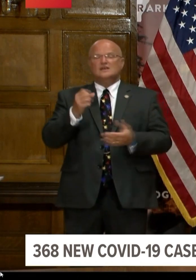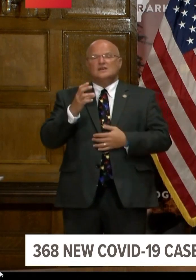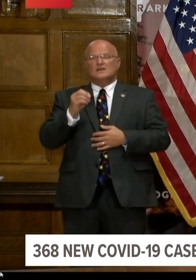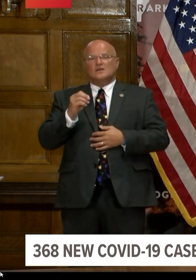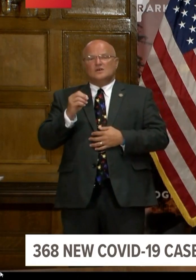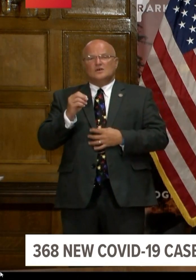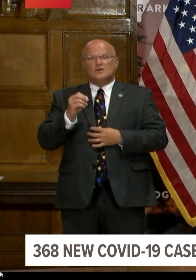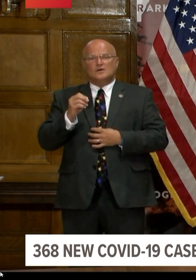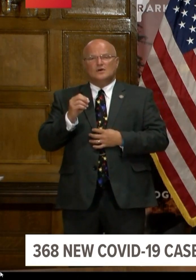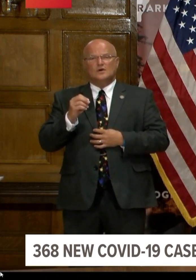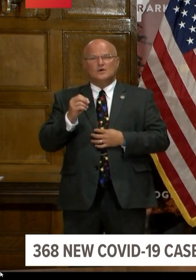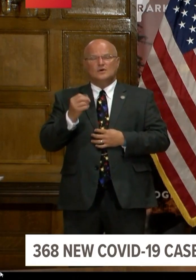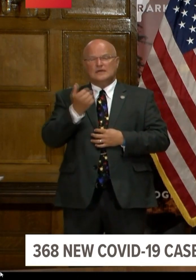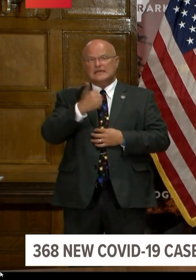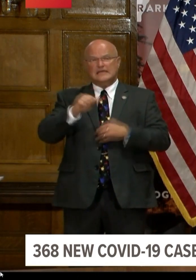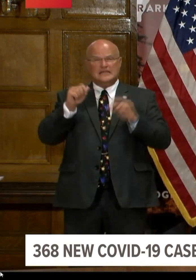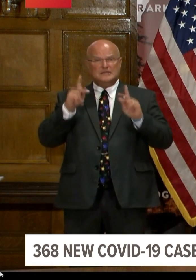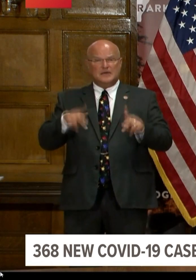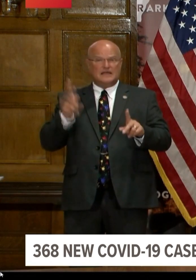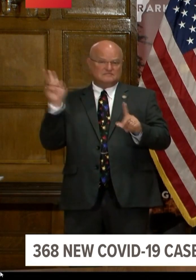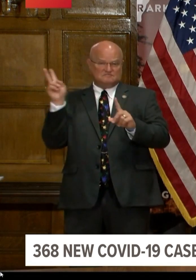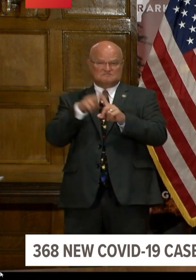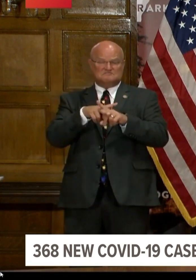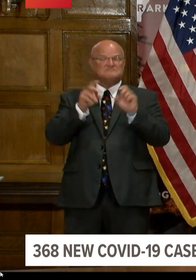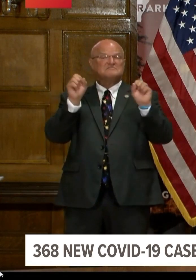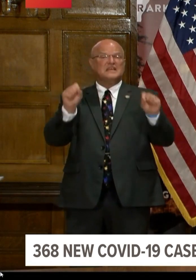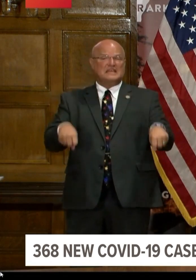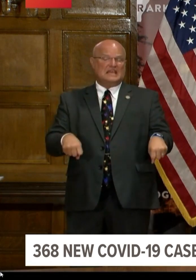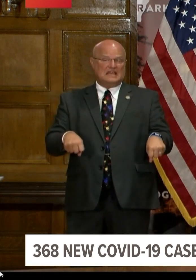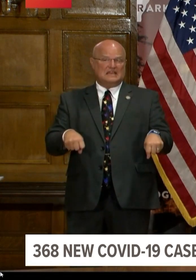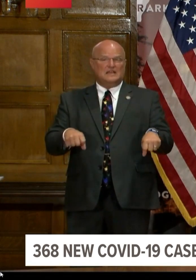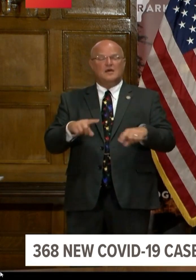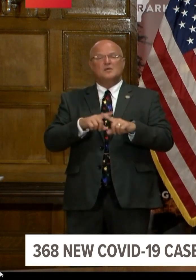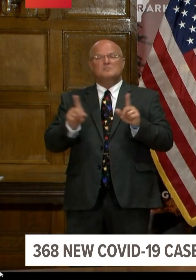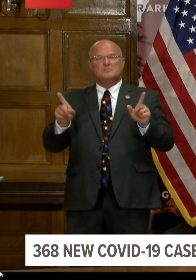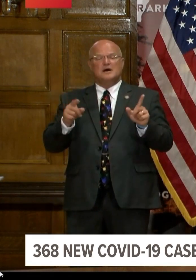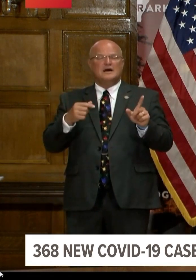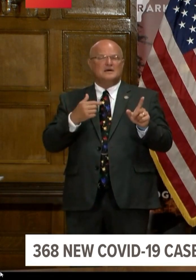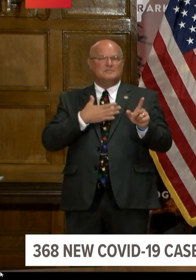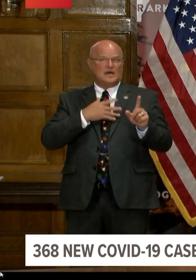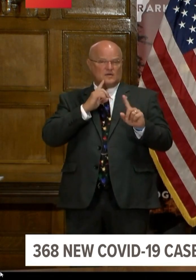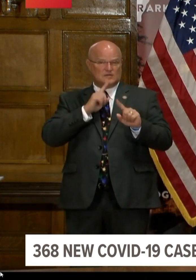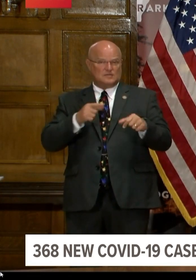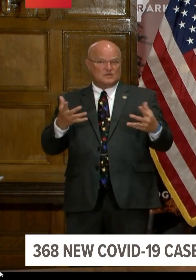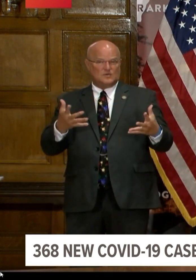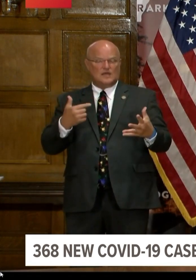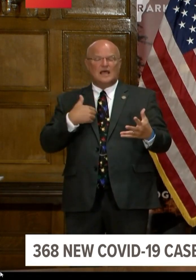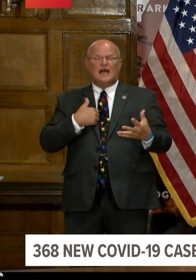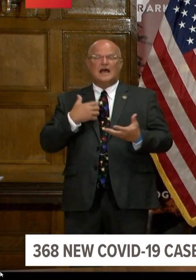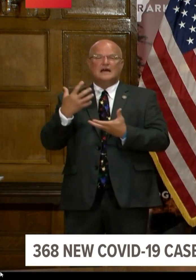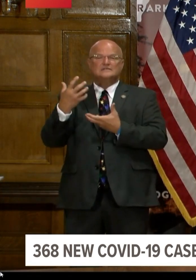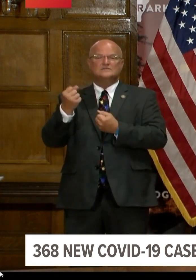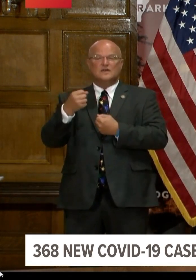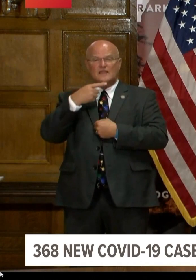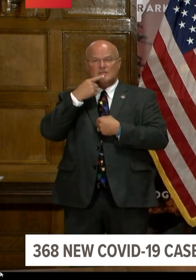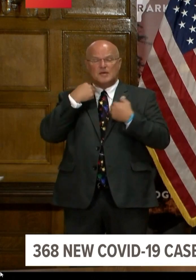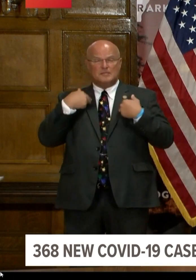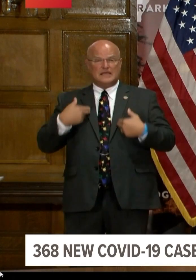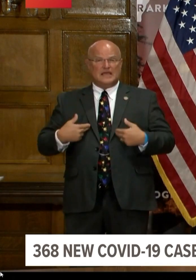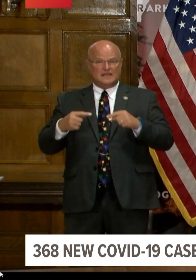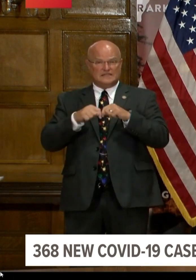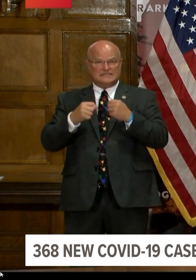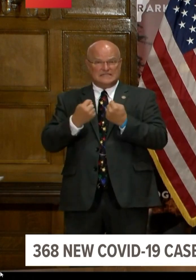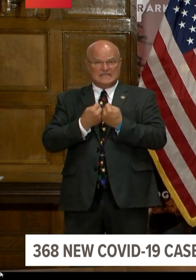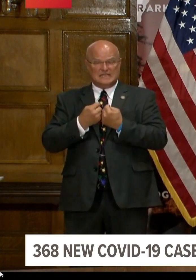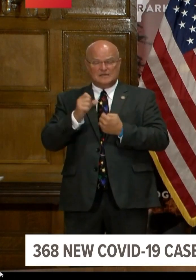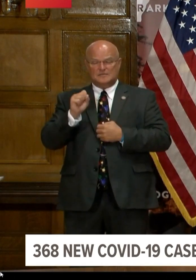so, anybody can file a lawsuit, but my response is that I have confidence in our public health team and